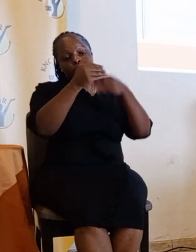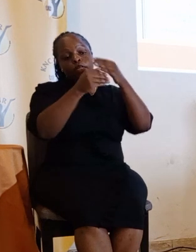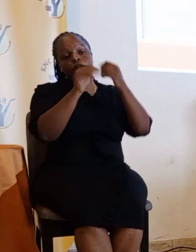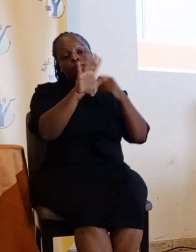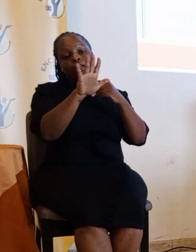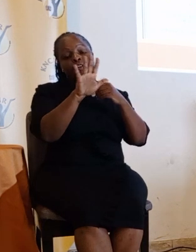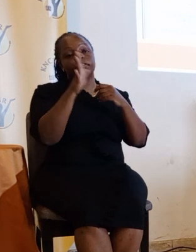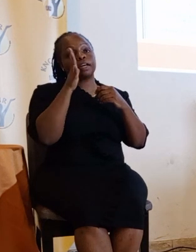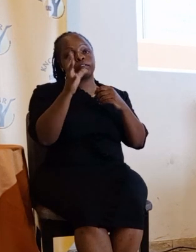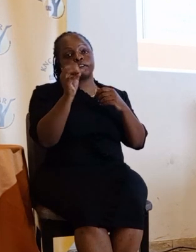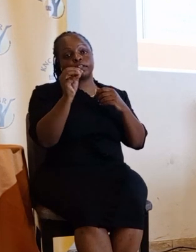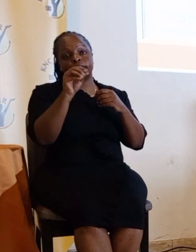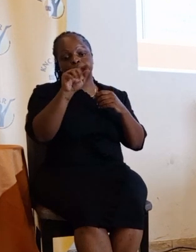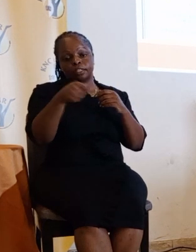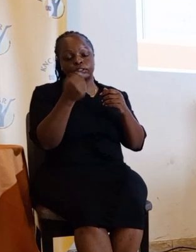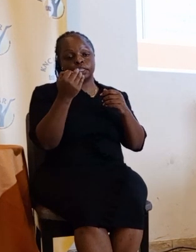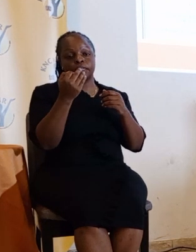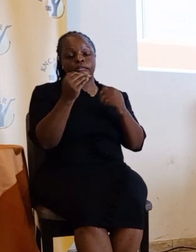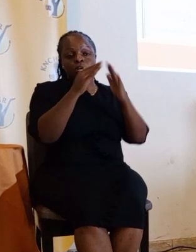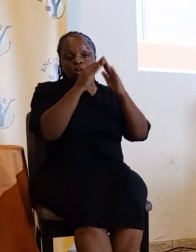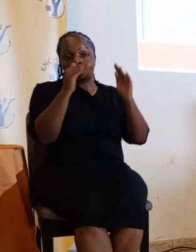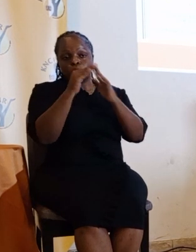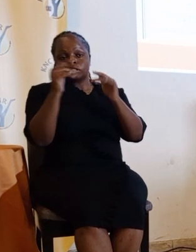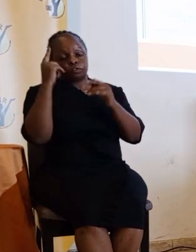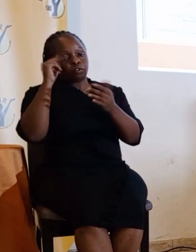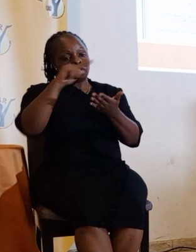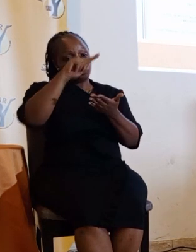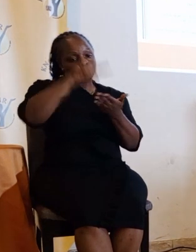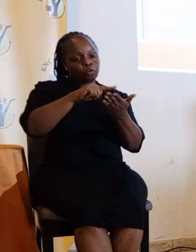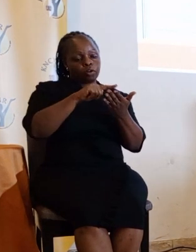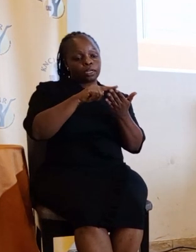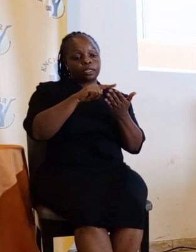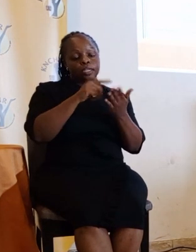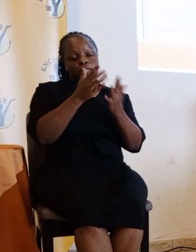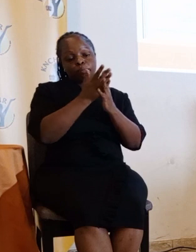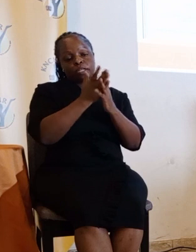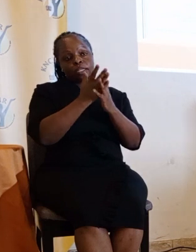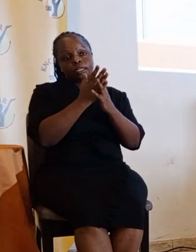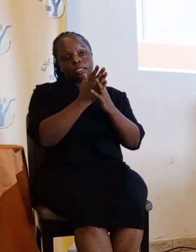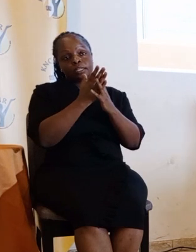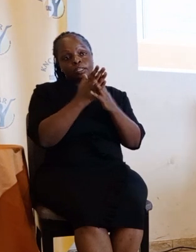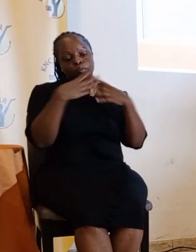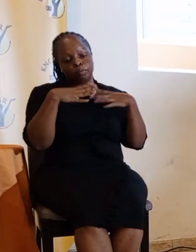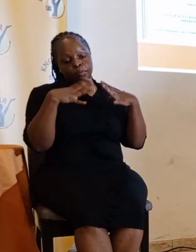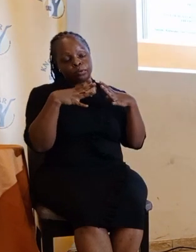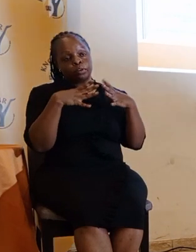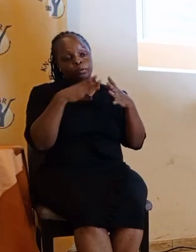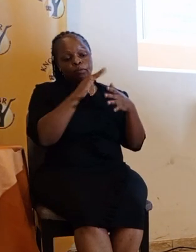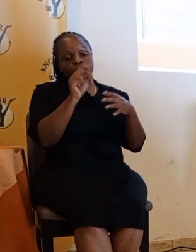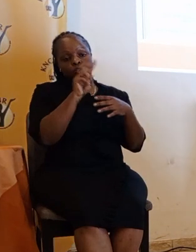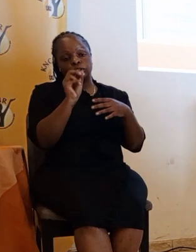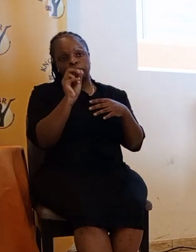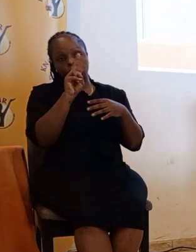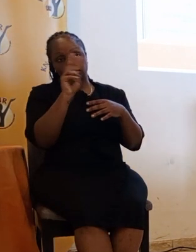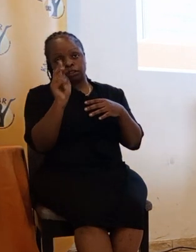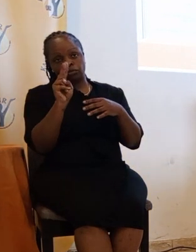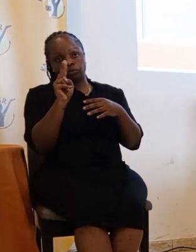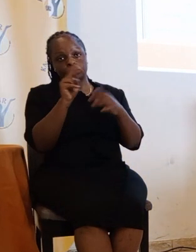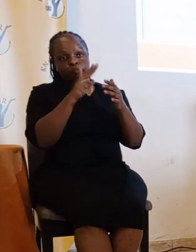units for the lower and middle income population segments by 2022. By the end of